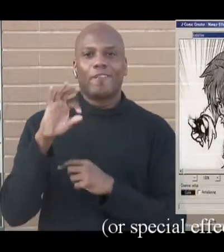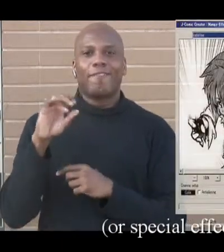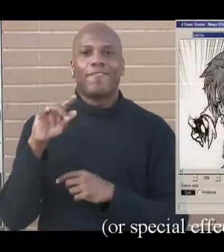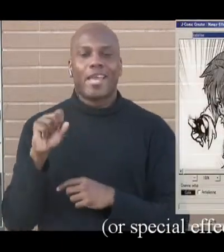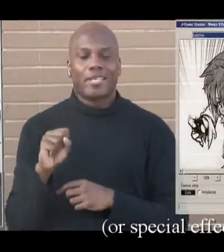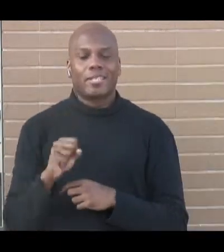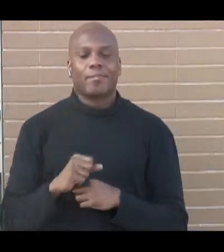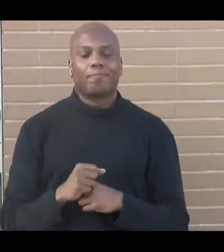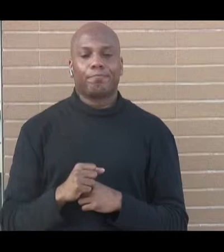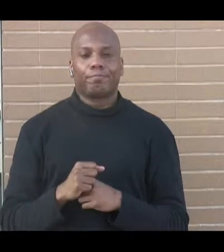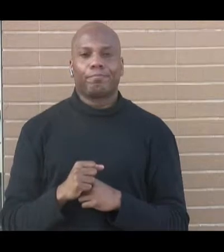or special effects.